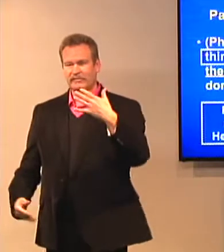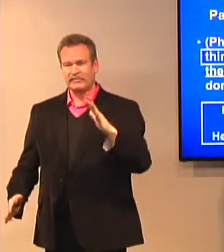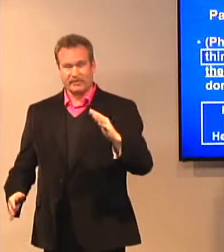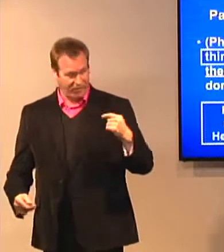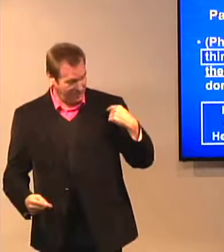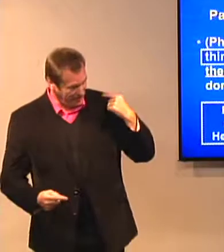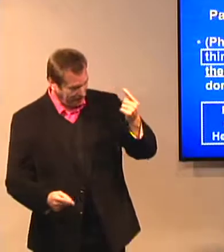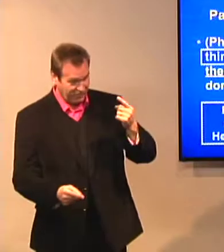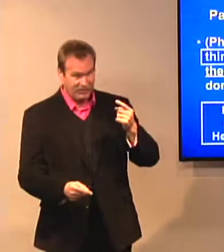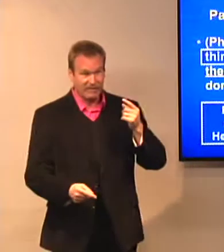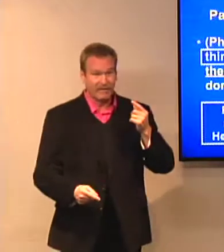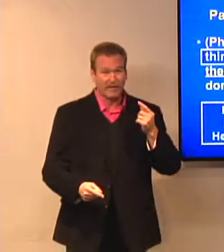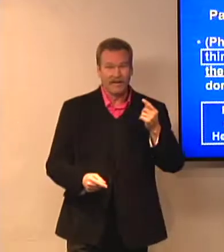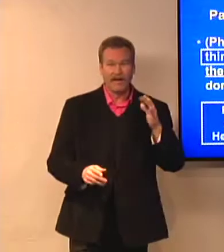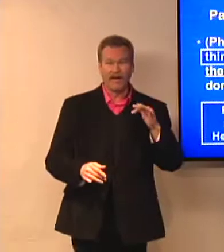It's gone forever.